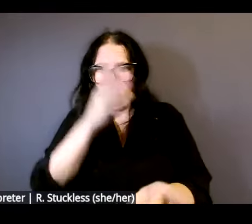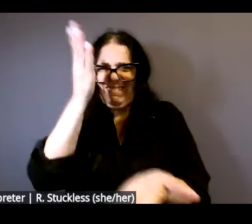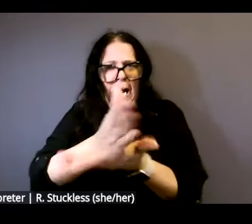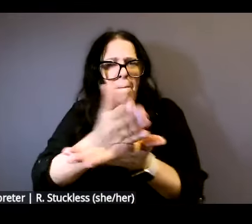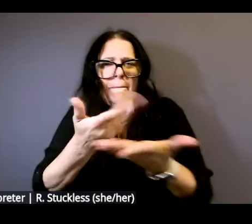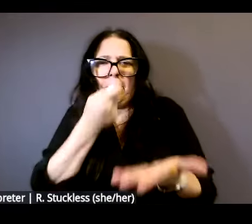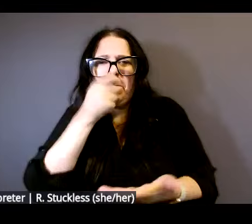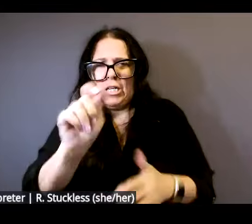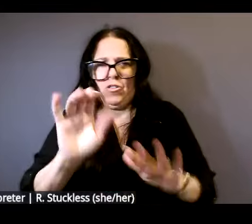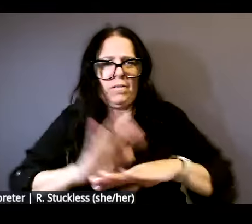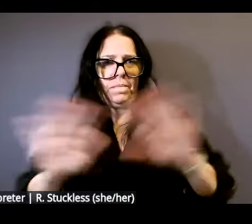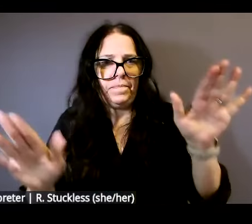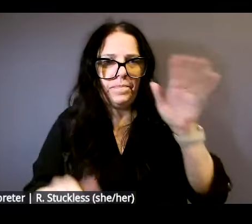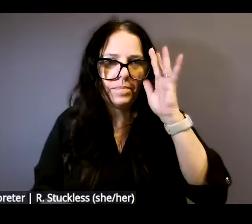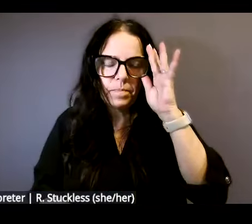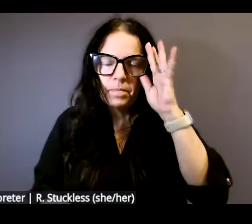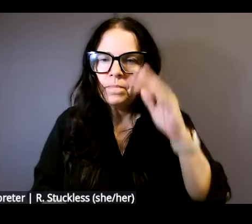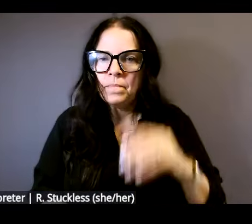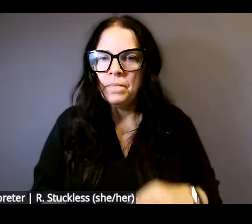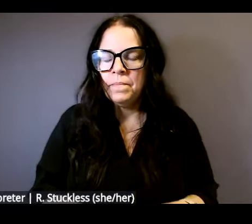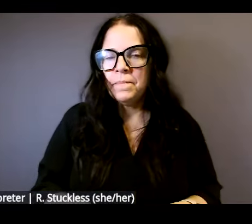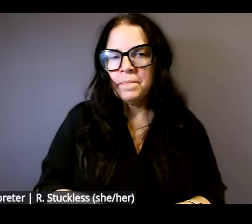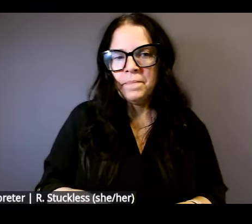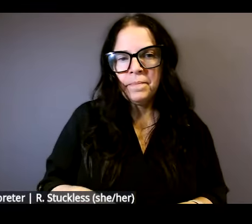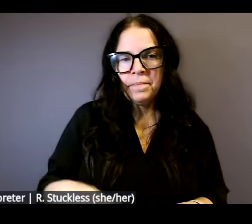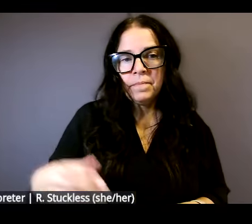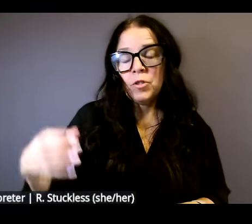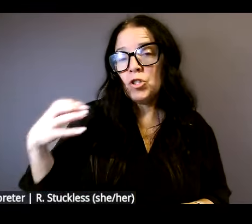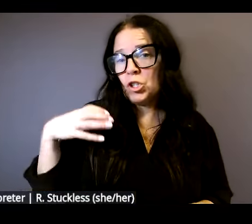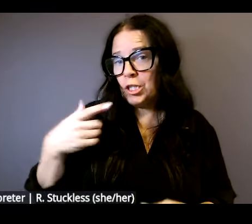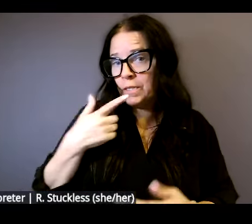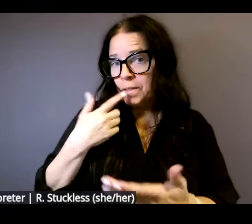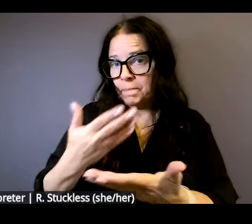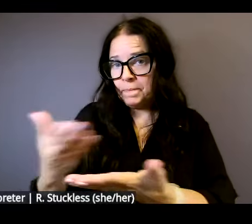members, anybody want to question?